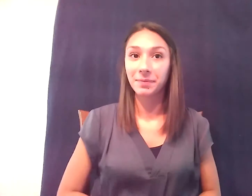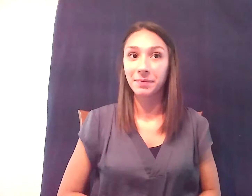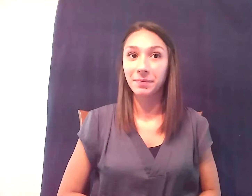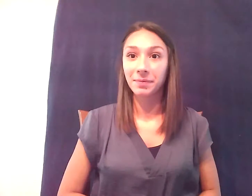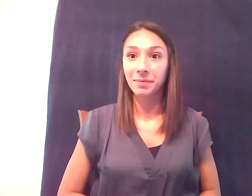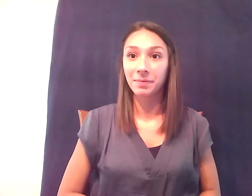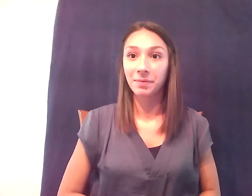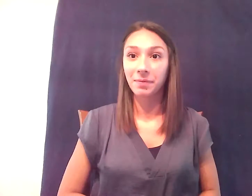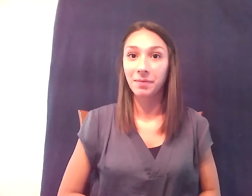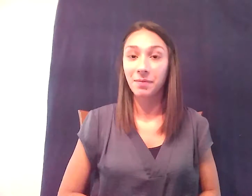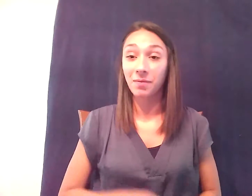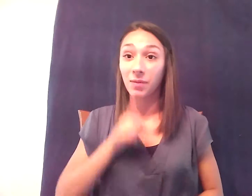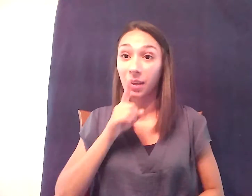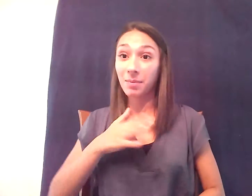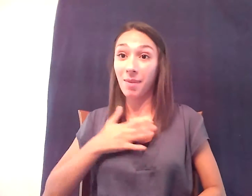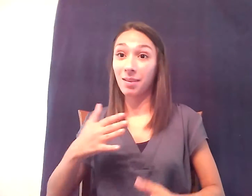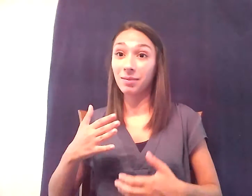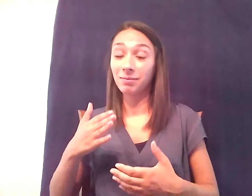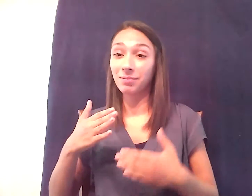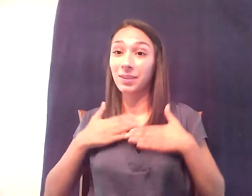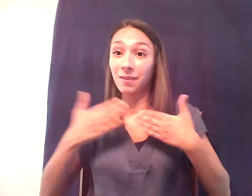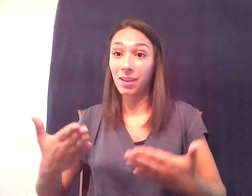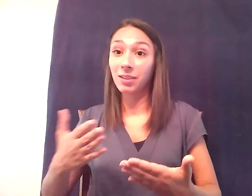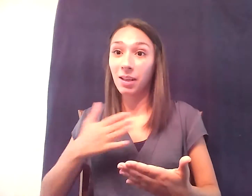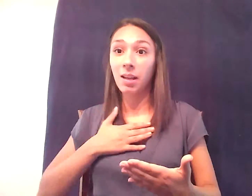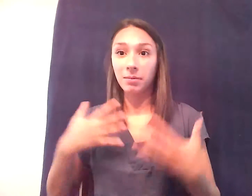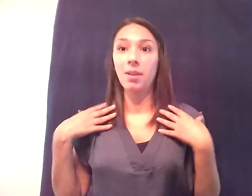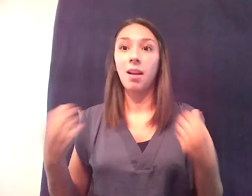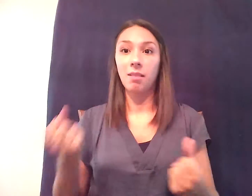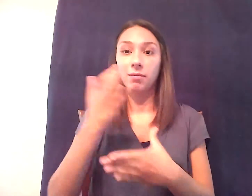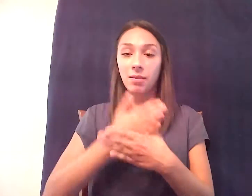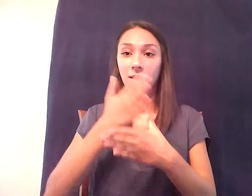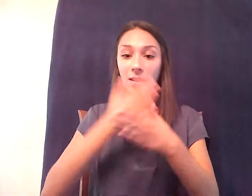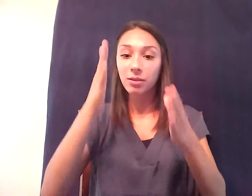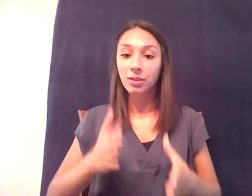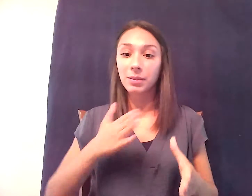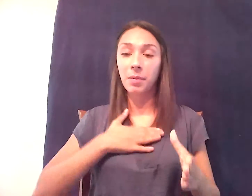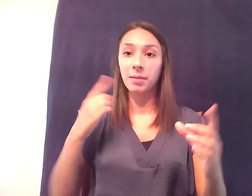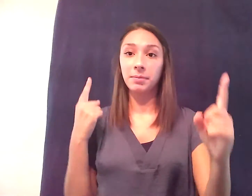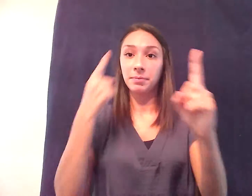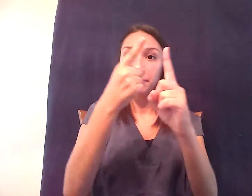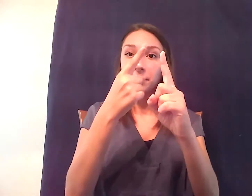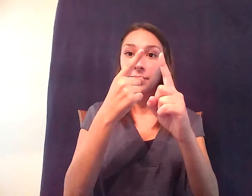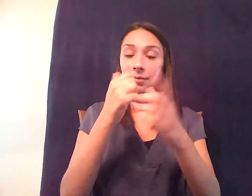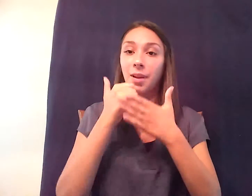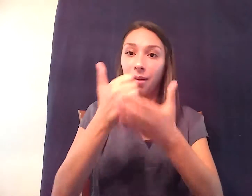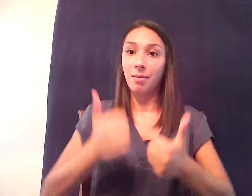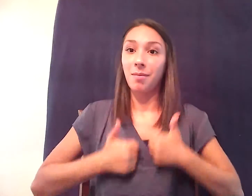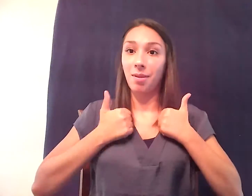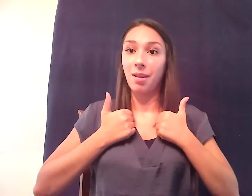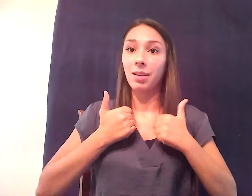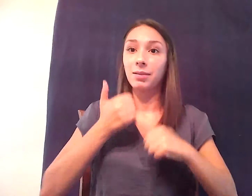I'm a health psychologist, and my mission is to help people be happier and healthier. But I